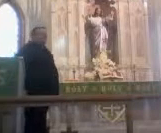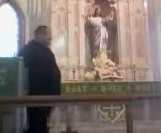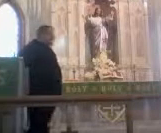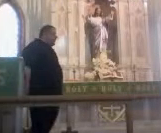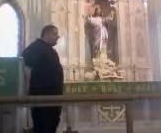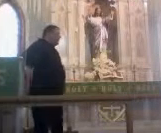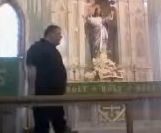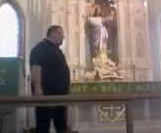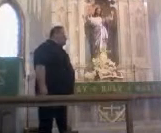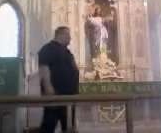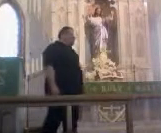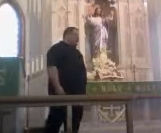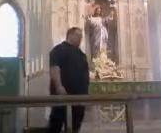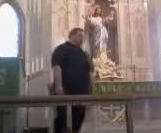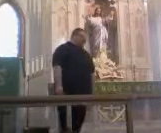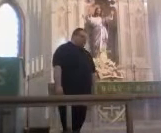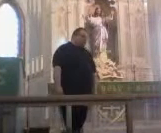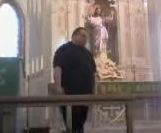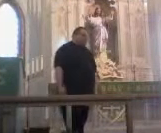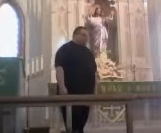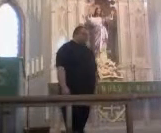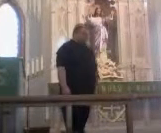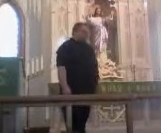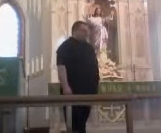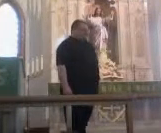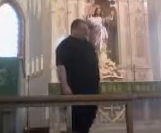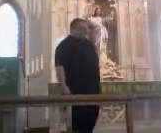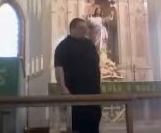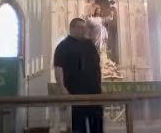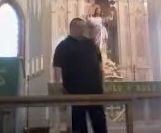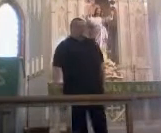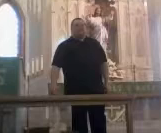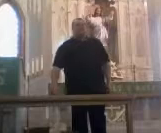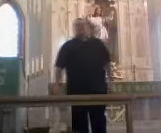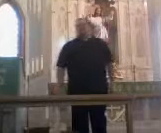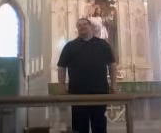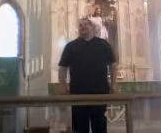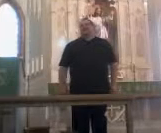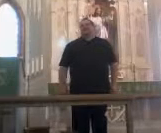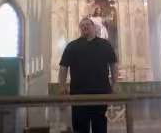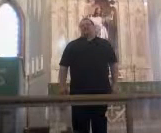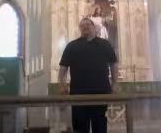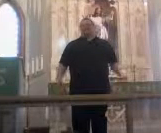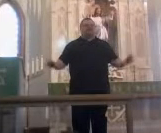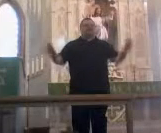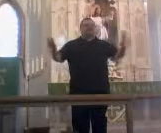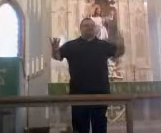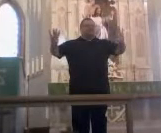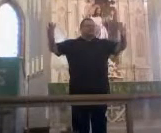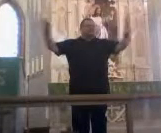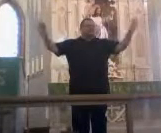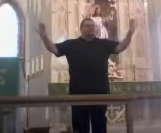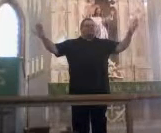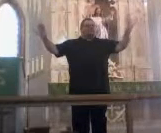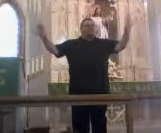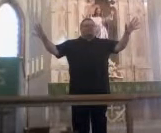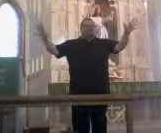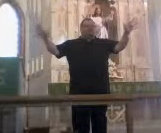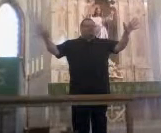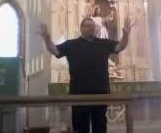Finally, last thing in our worst days ever, we remember that there is what I